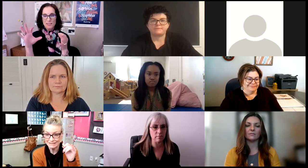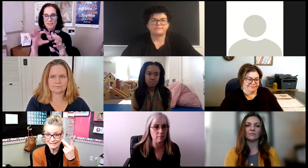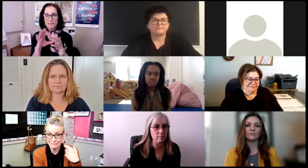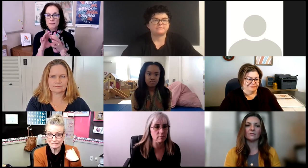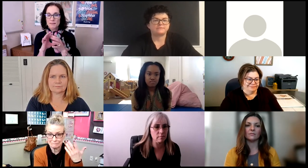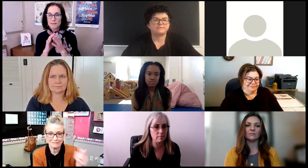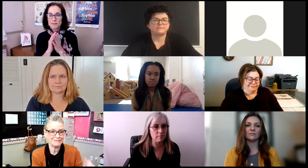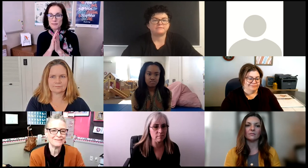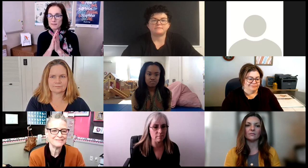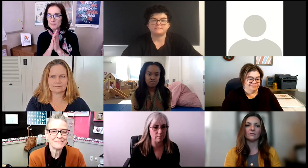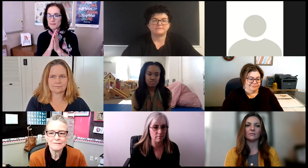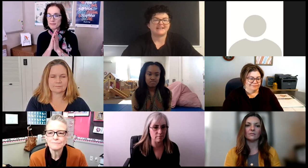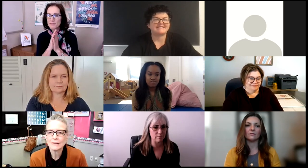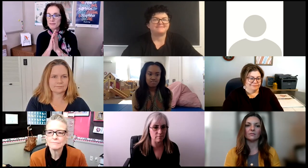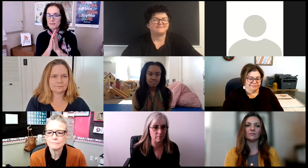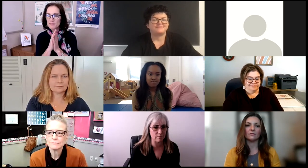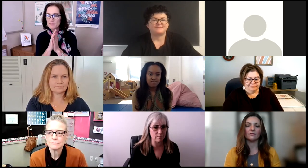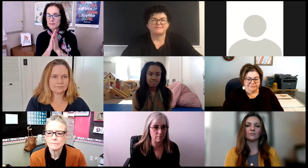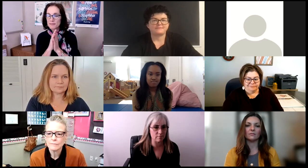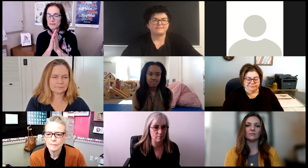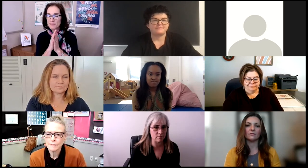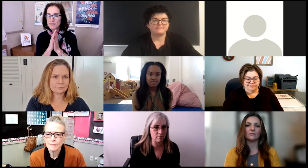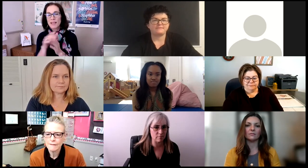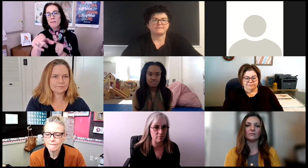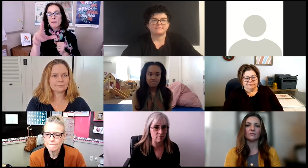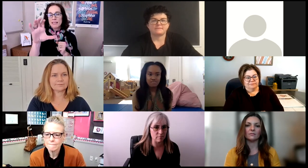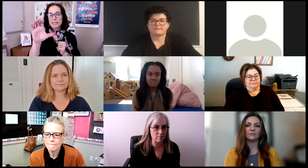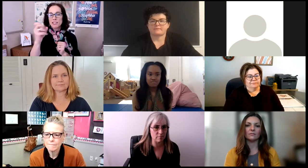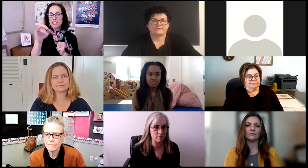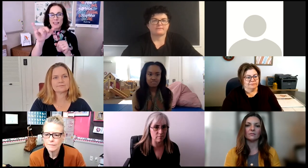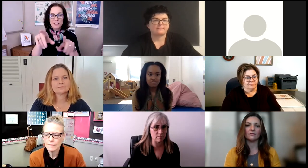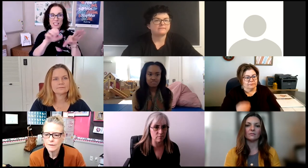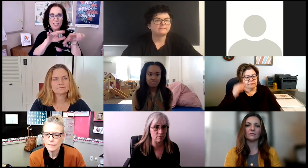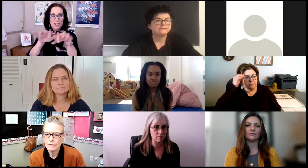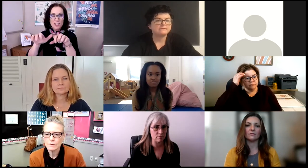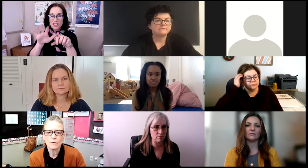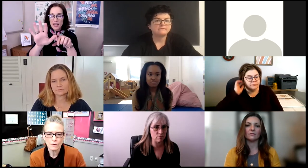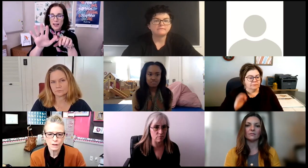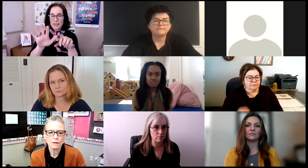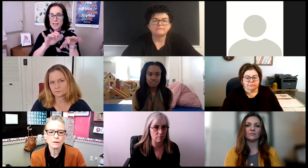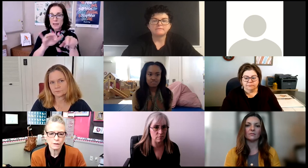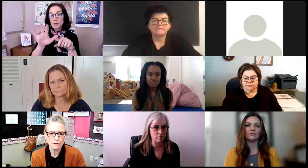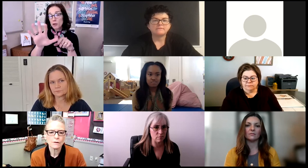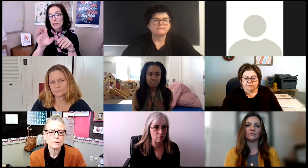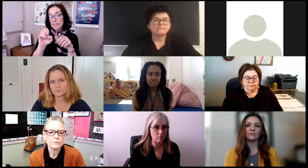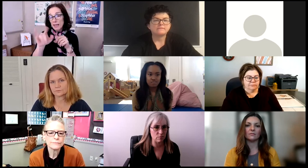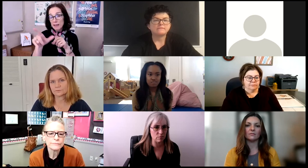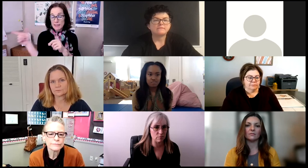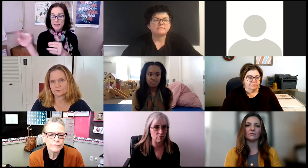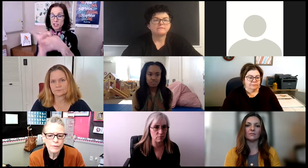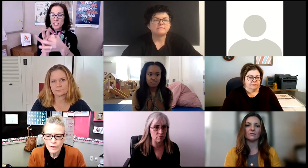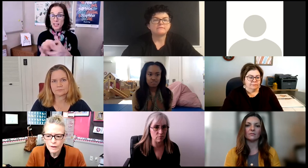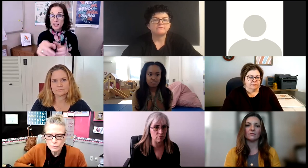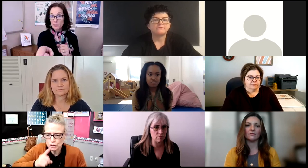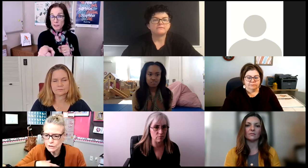Perfect. Thanks. Maybe Shelley, you can type your email and